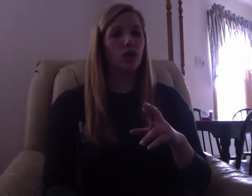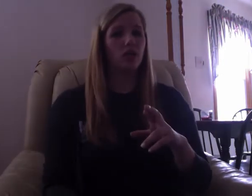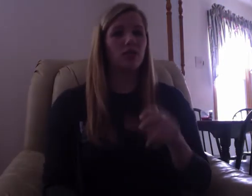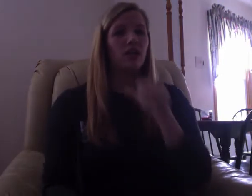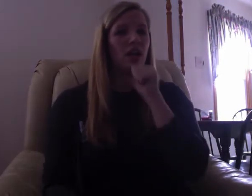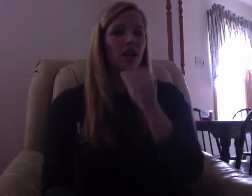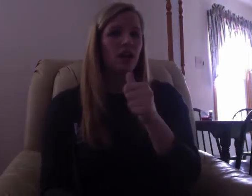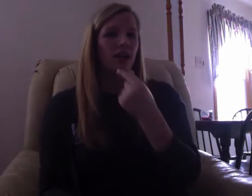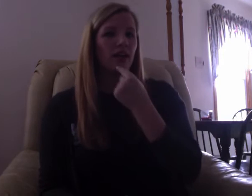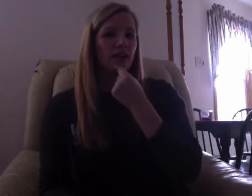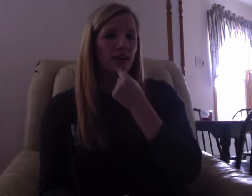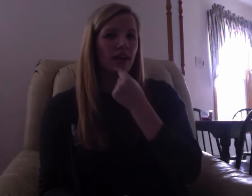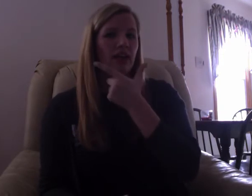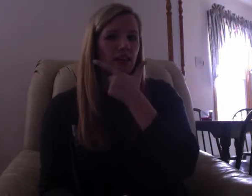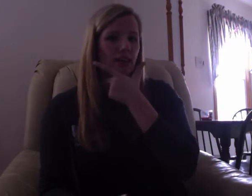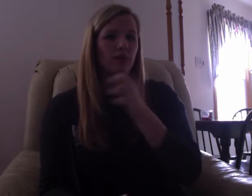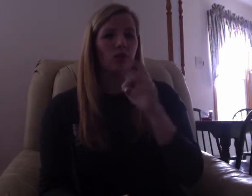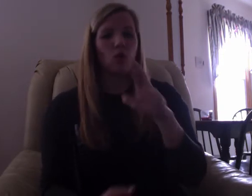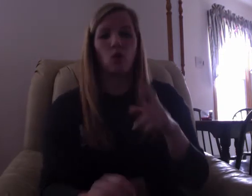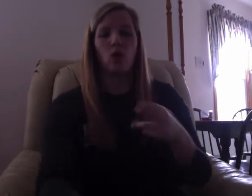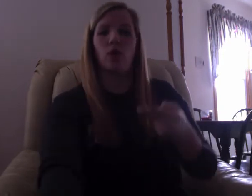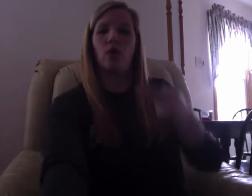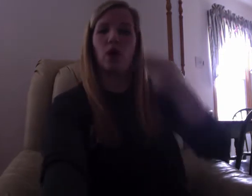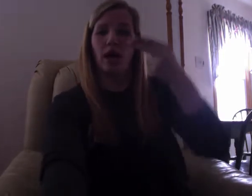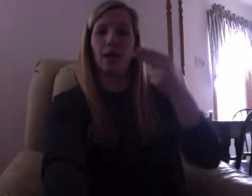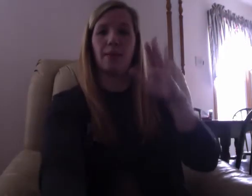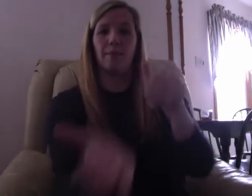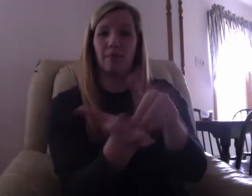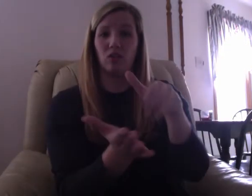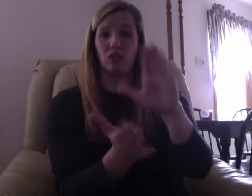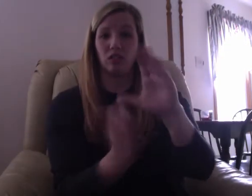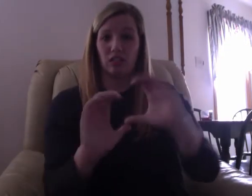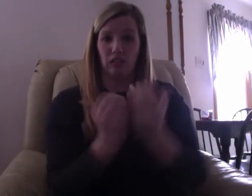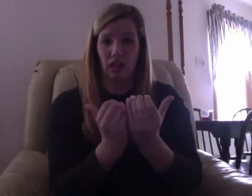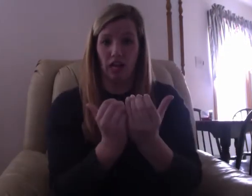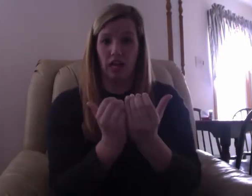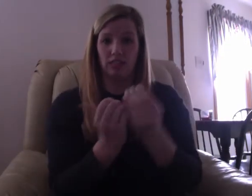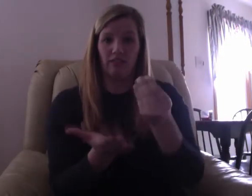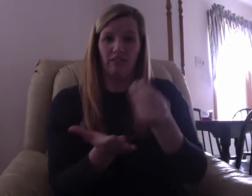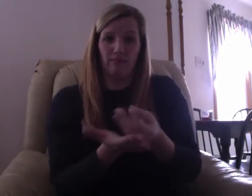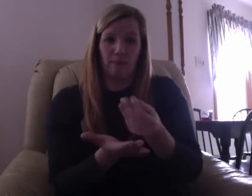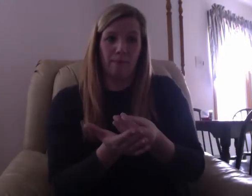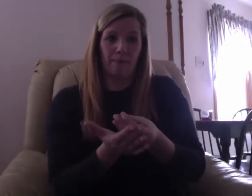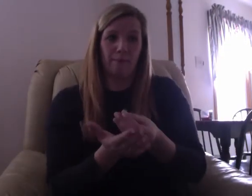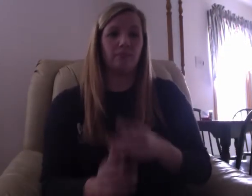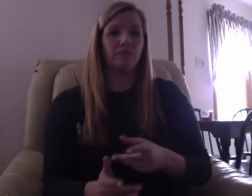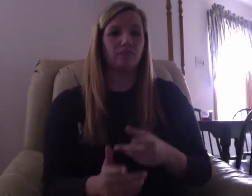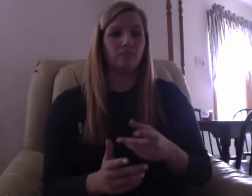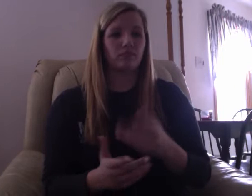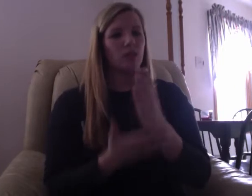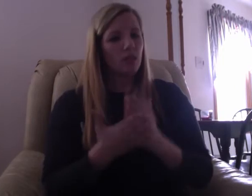upper middle class. Some of the things that are going on within the LGBT community here in Jacksonville, Florida, is